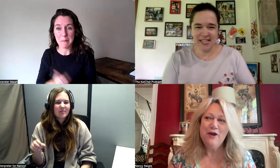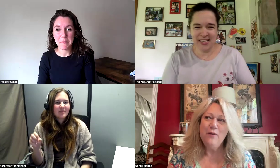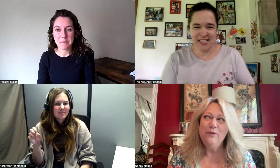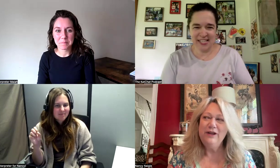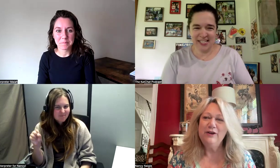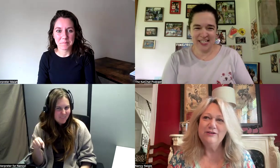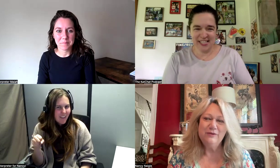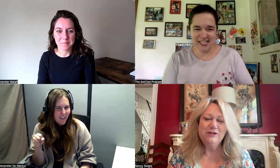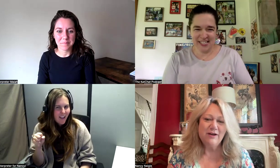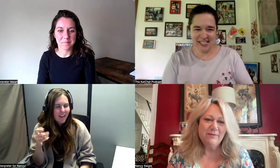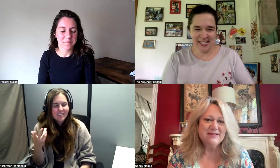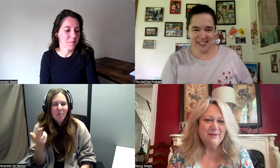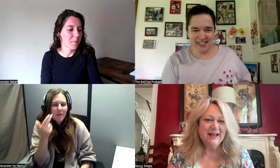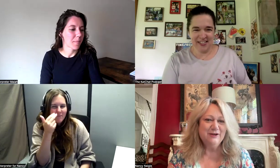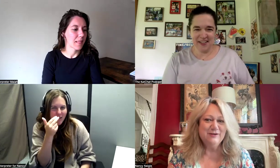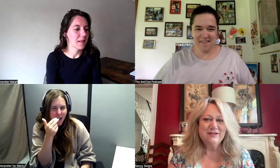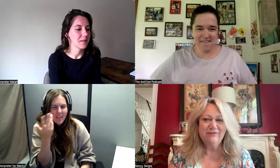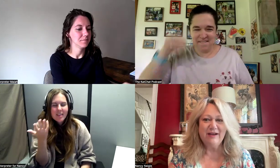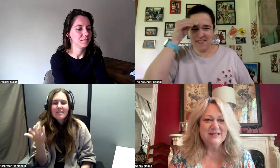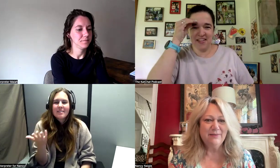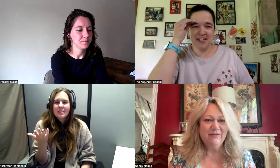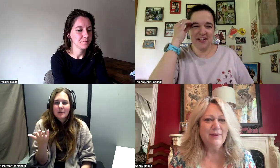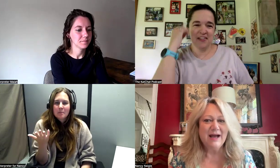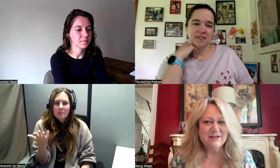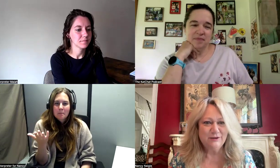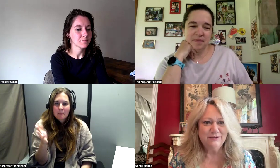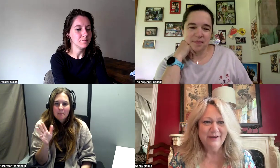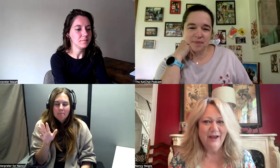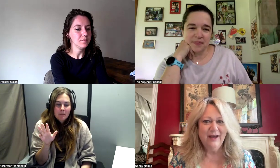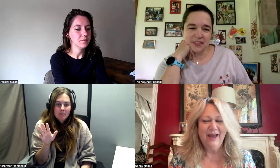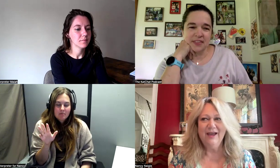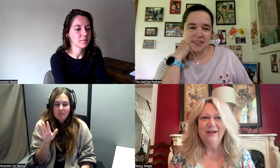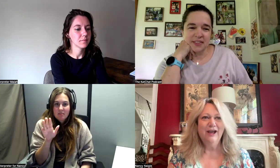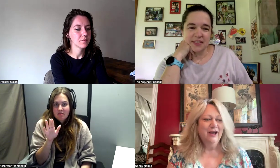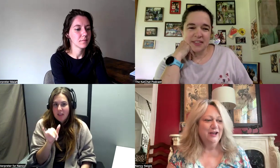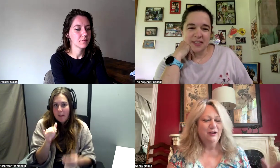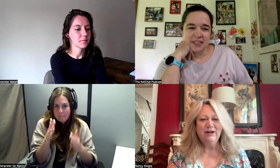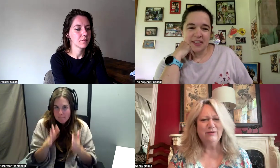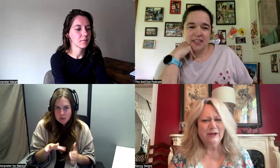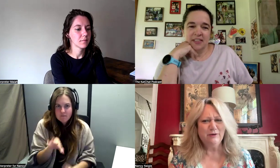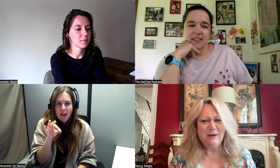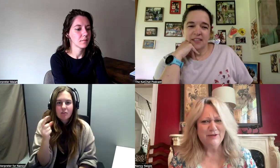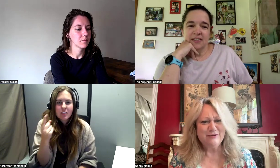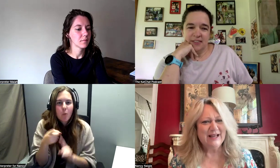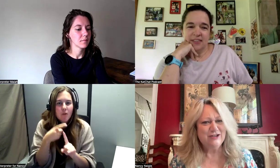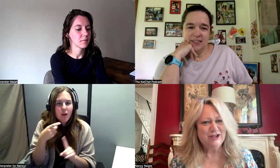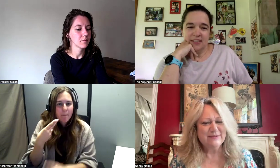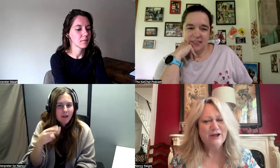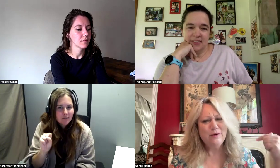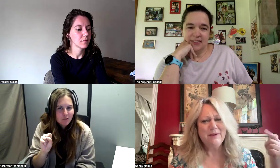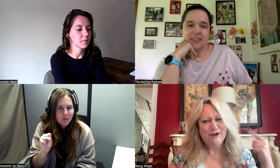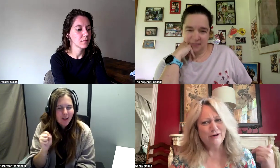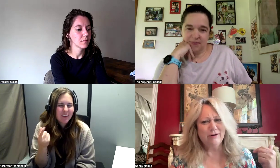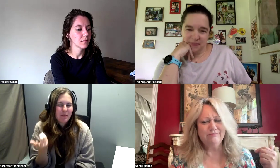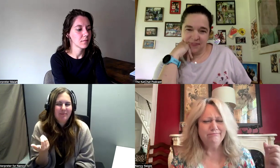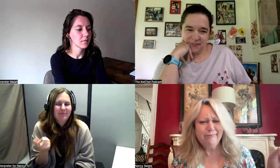because you were talking about somebody who's found somebody from high school, and you don't even really remember those relationships. Like,